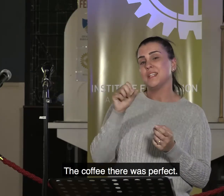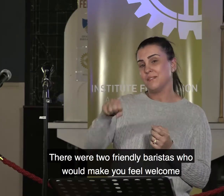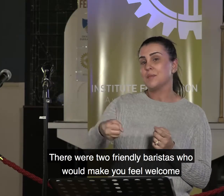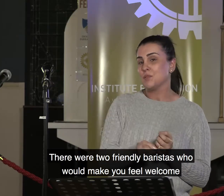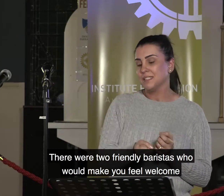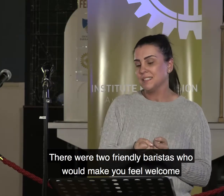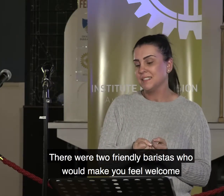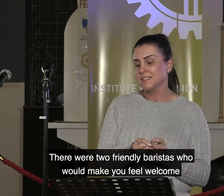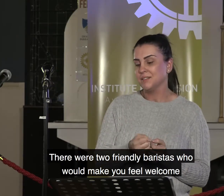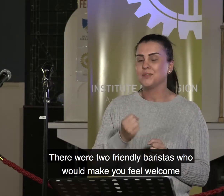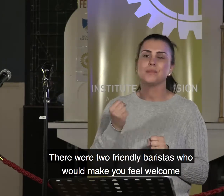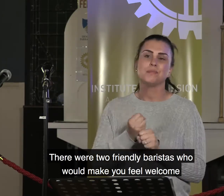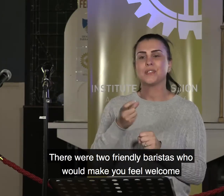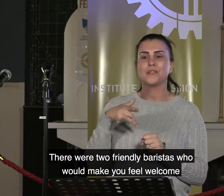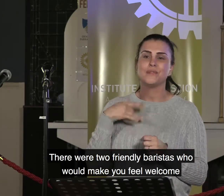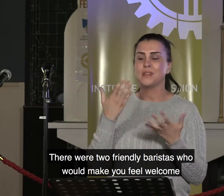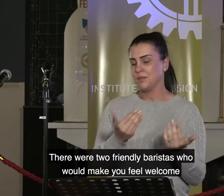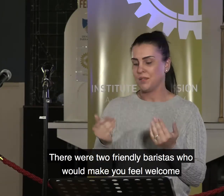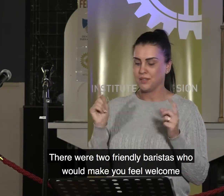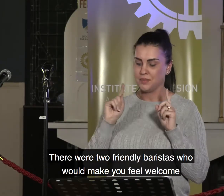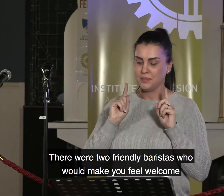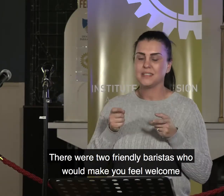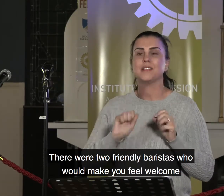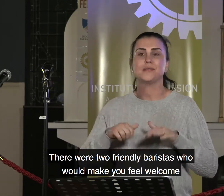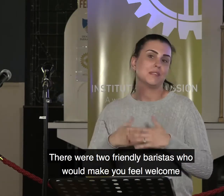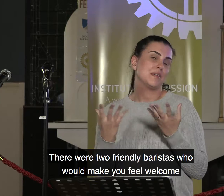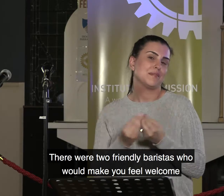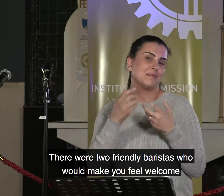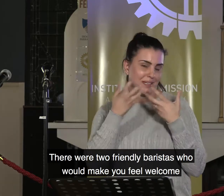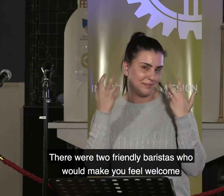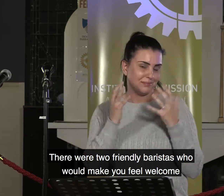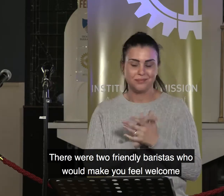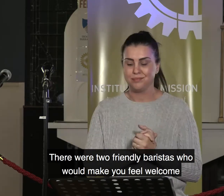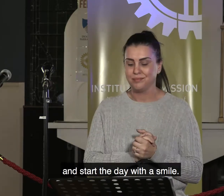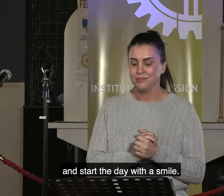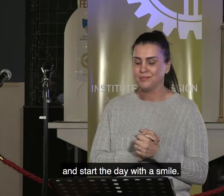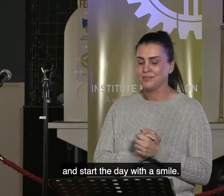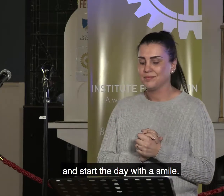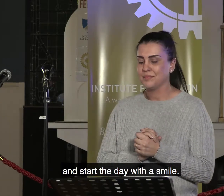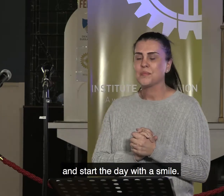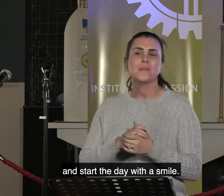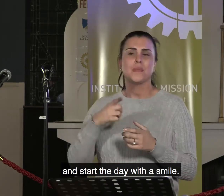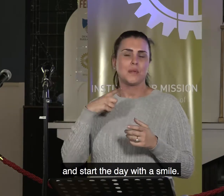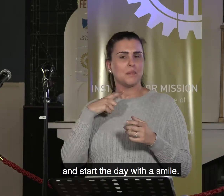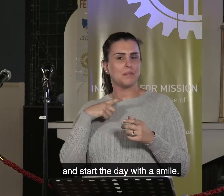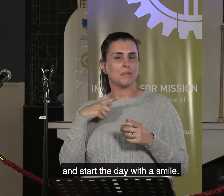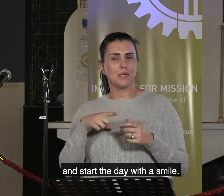There were 2 friendly baristas who would make you feel welcome and start the day with a smile.